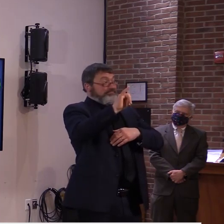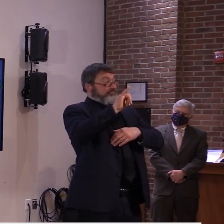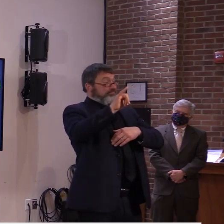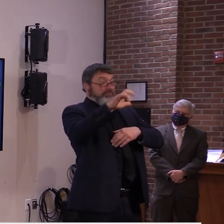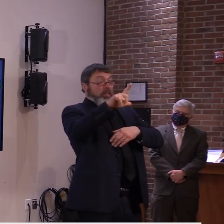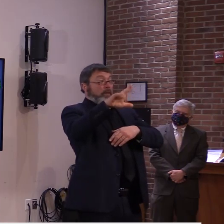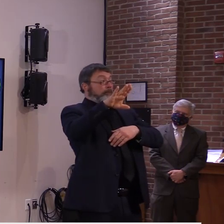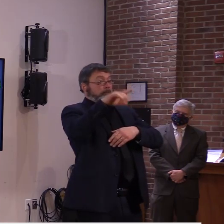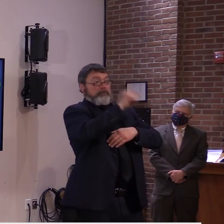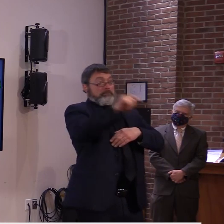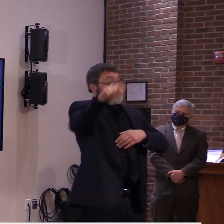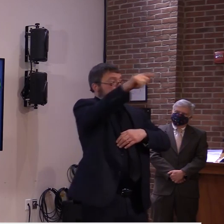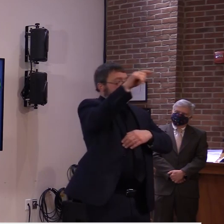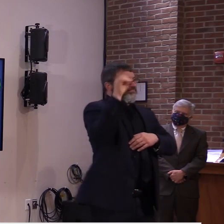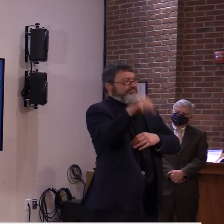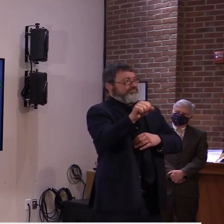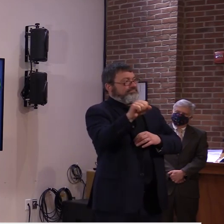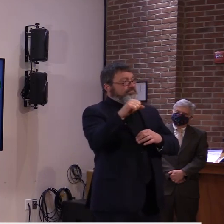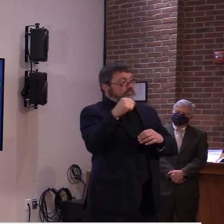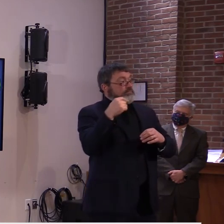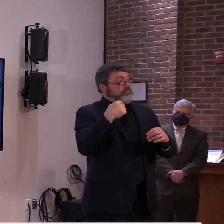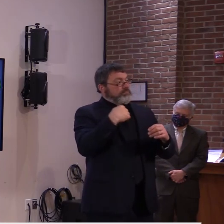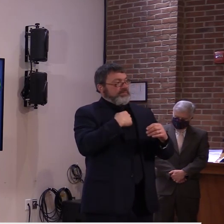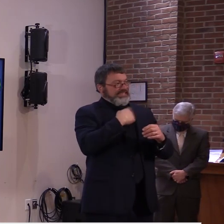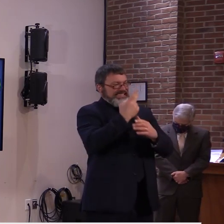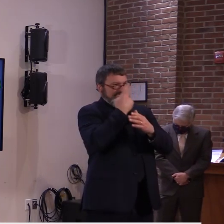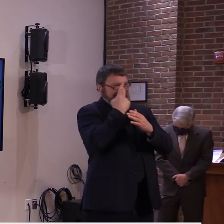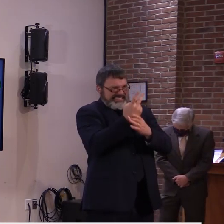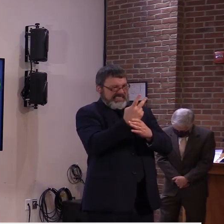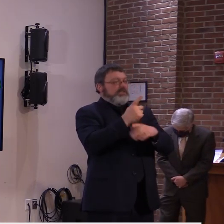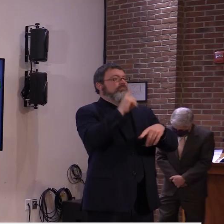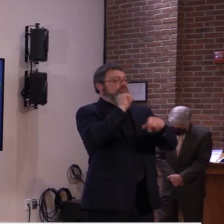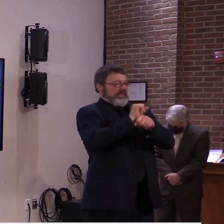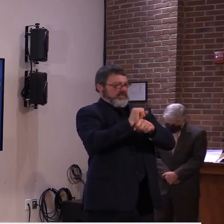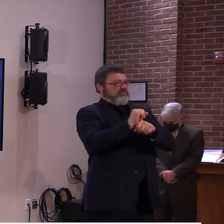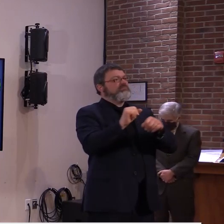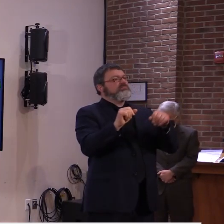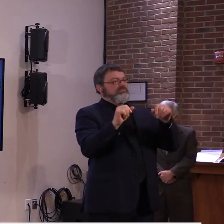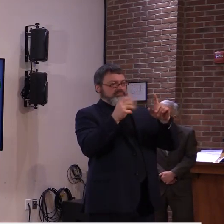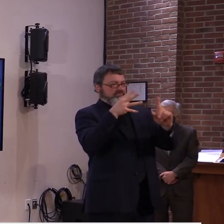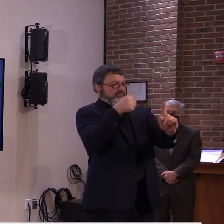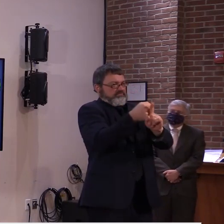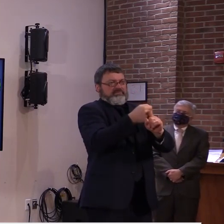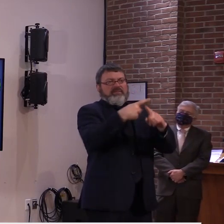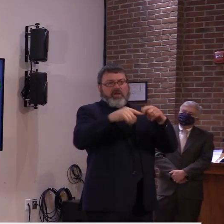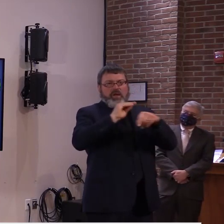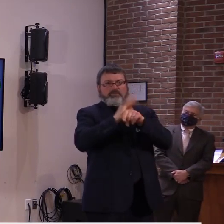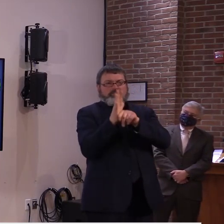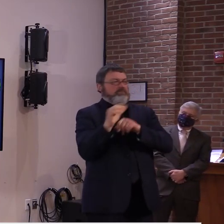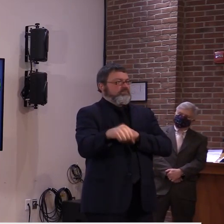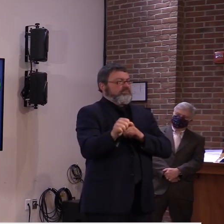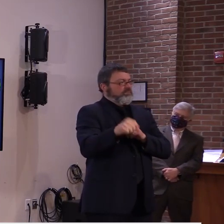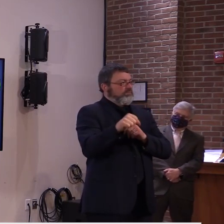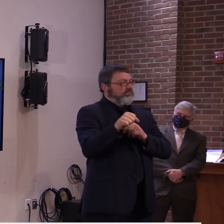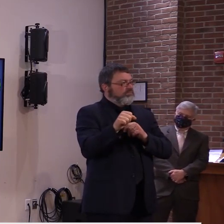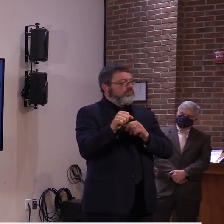open? Yeah, again, with some of the clubs, some of the activity in the clubs,